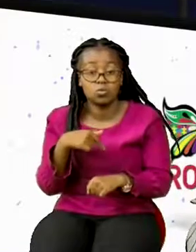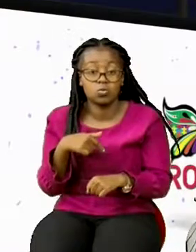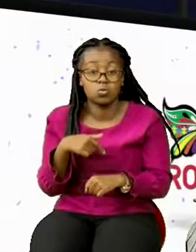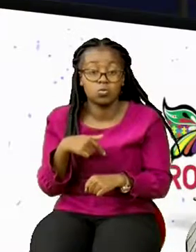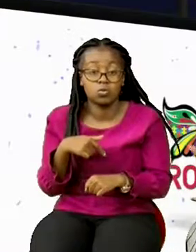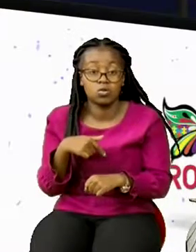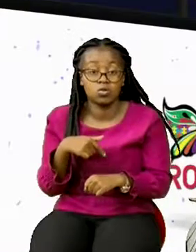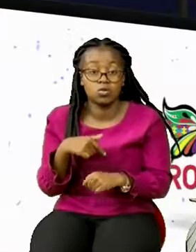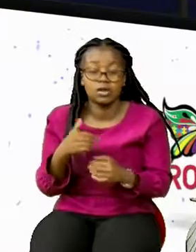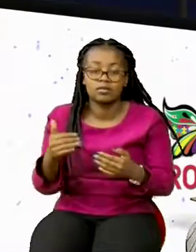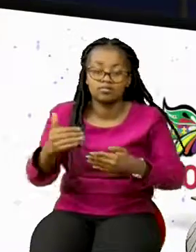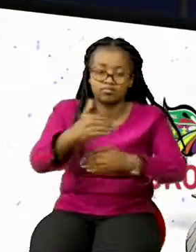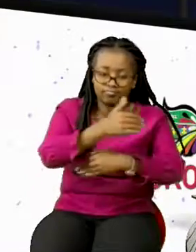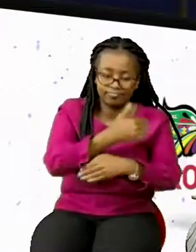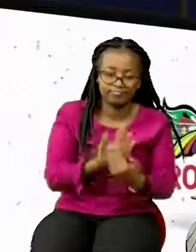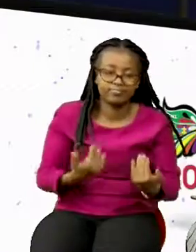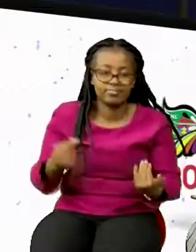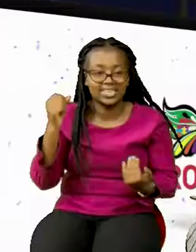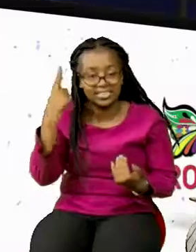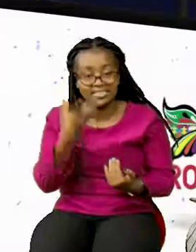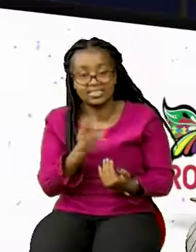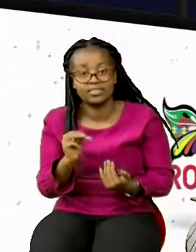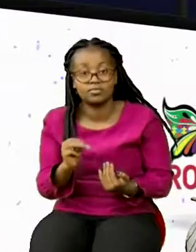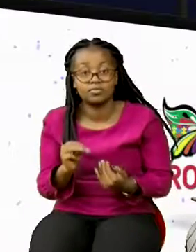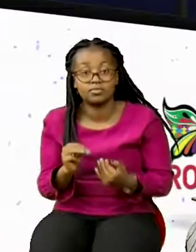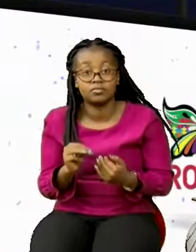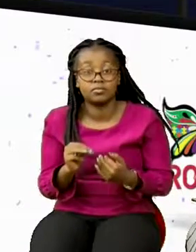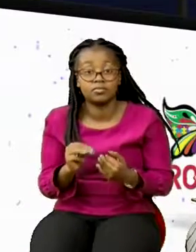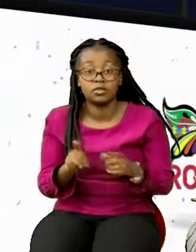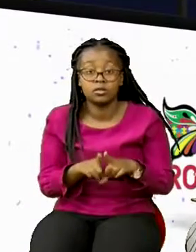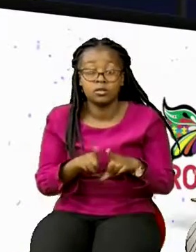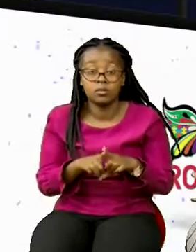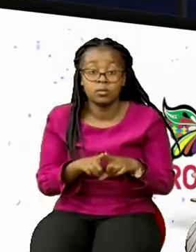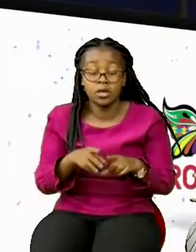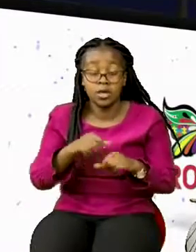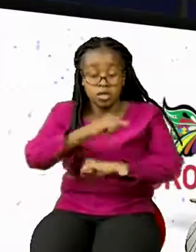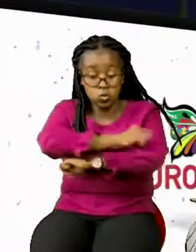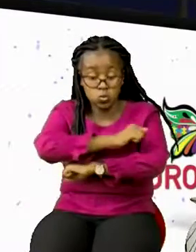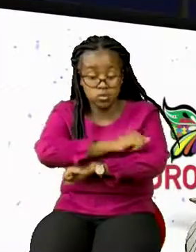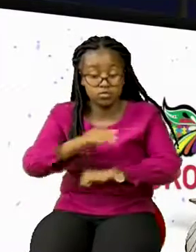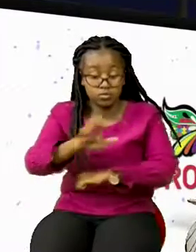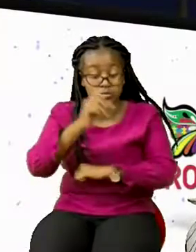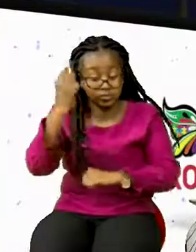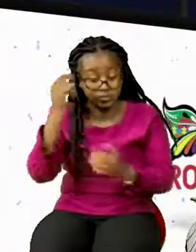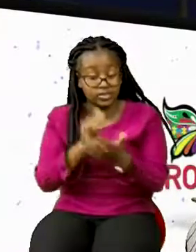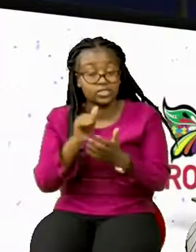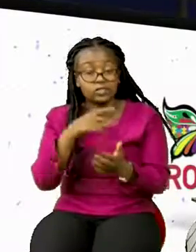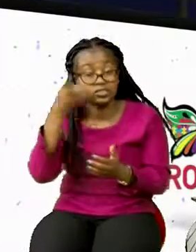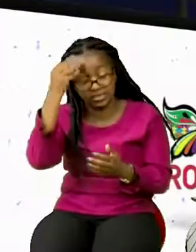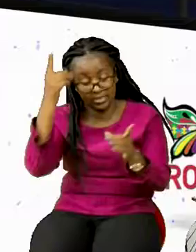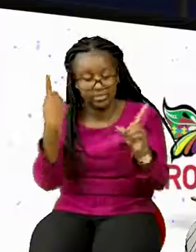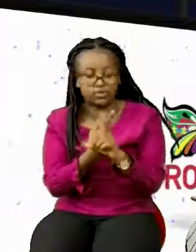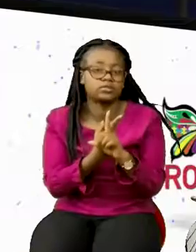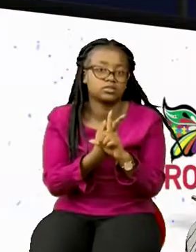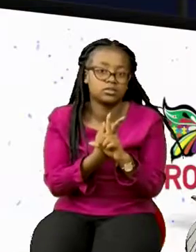can embrace the children, understand them. And in the schools, environment, understand that they learn